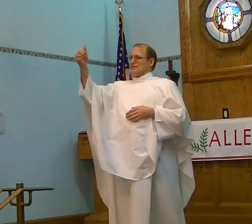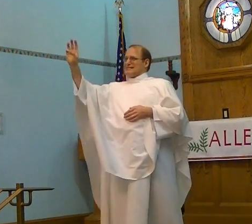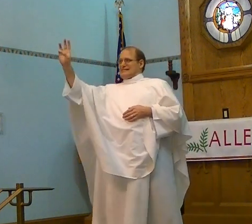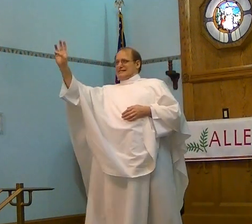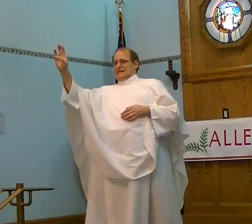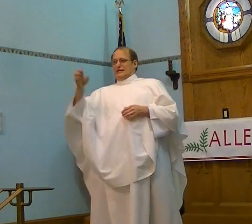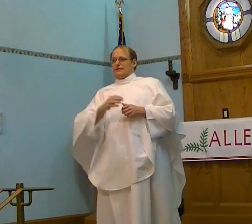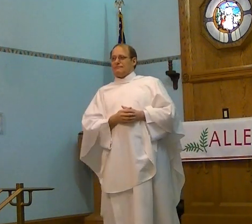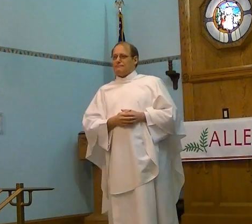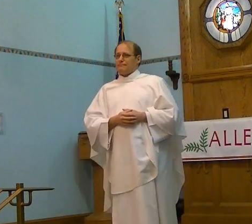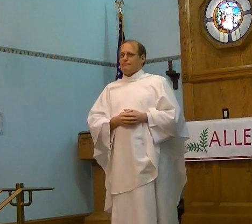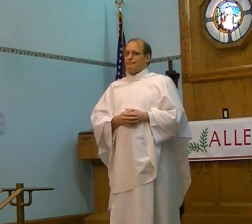16.